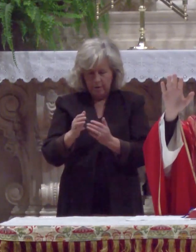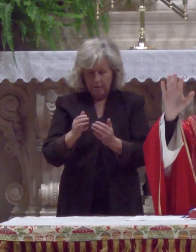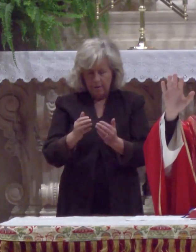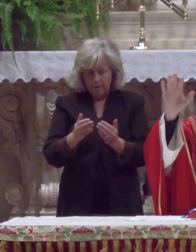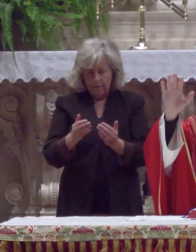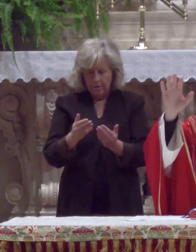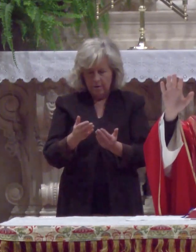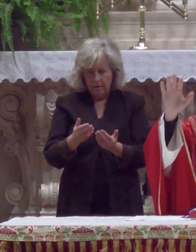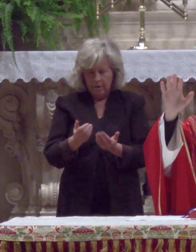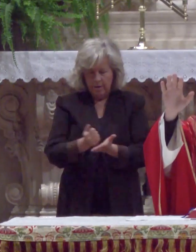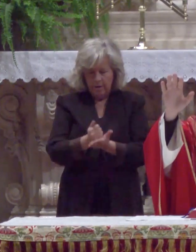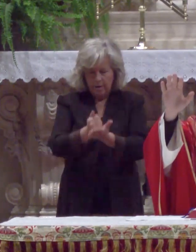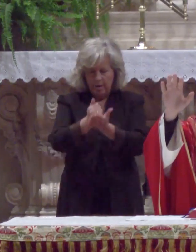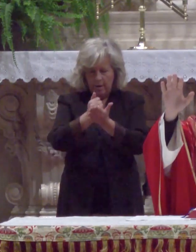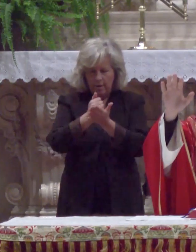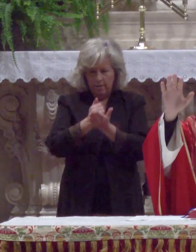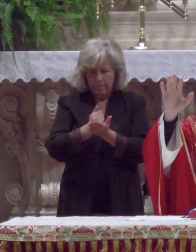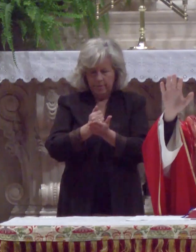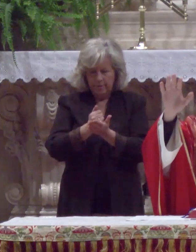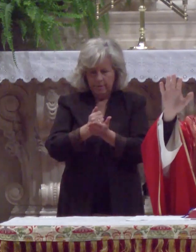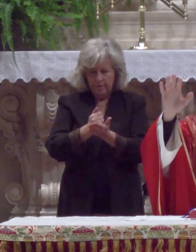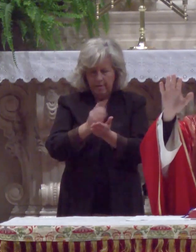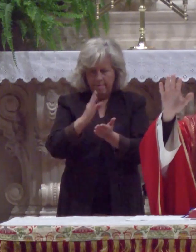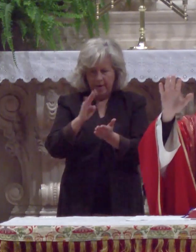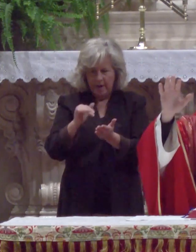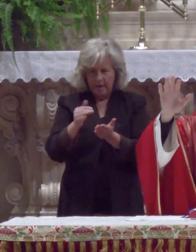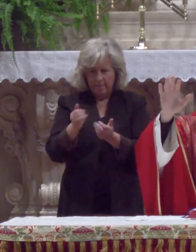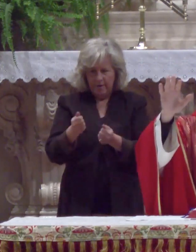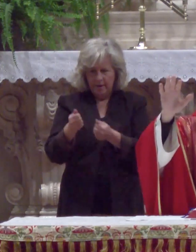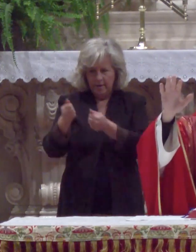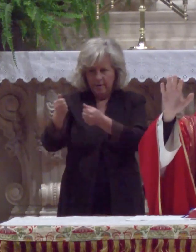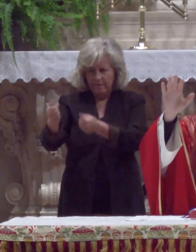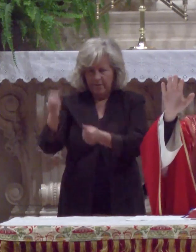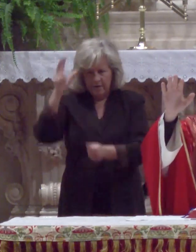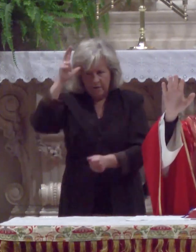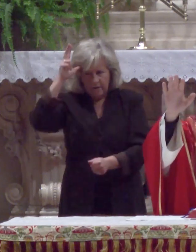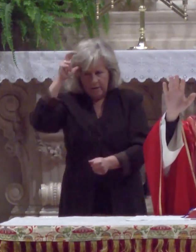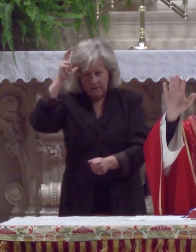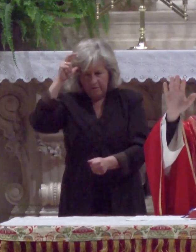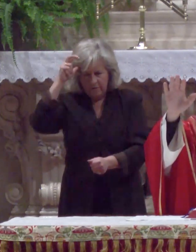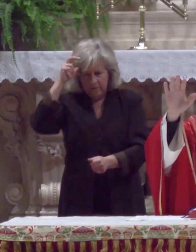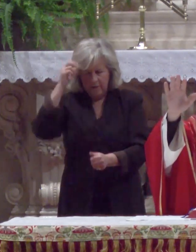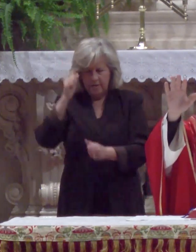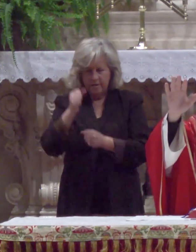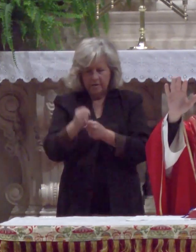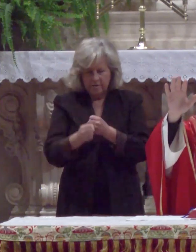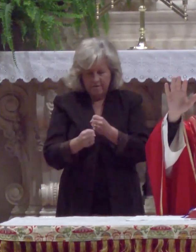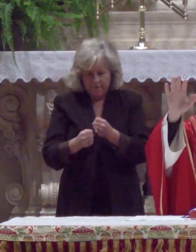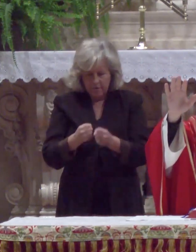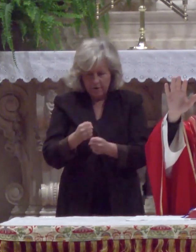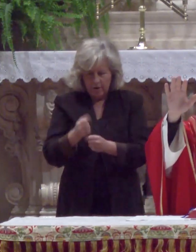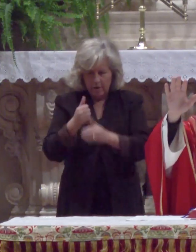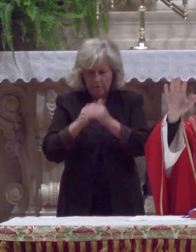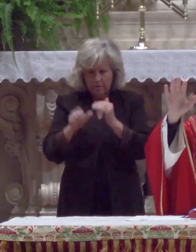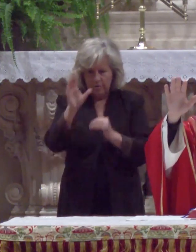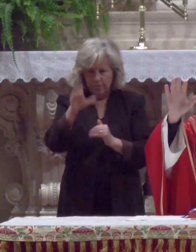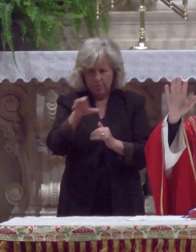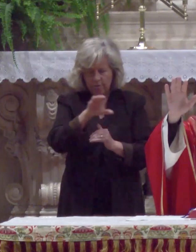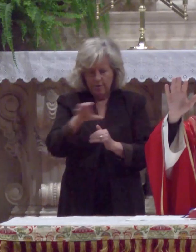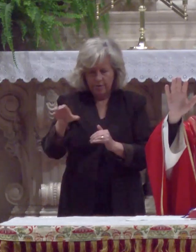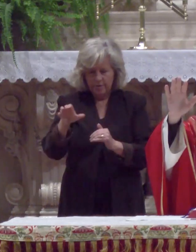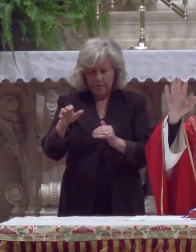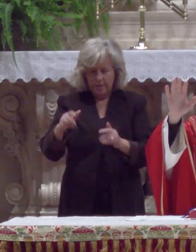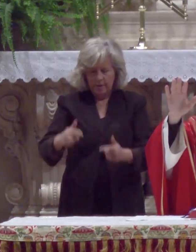be delivered into the hands of the wicked and submit to the agony of the cross, who lives and reigns